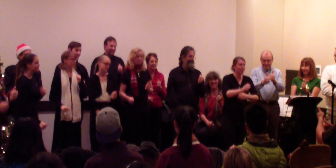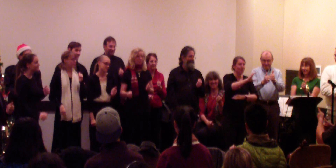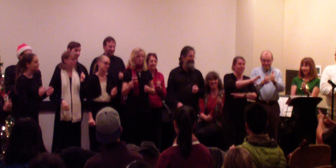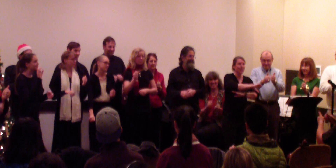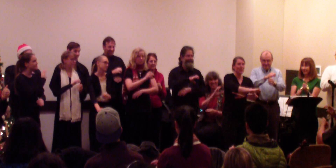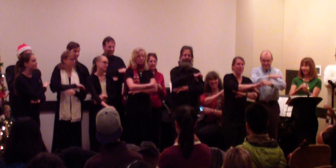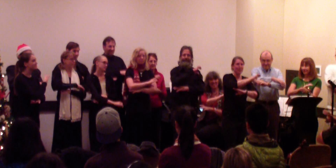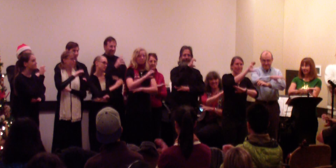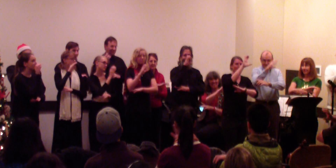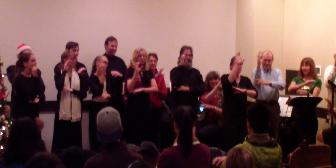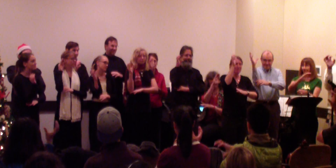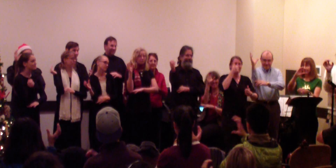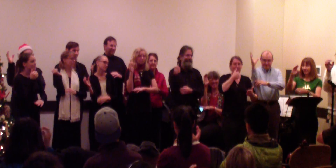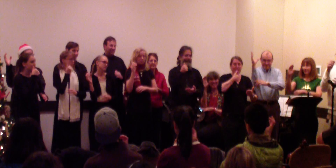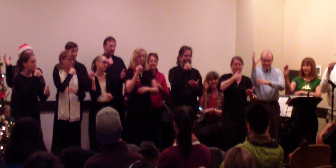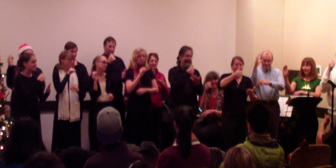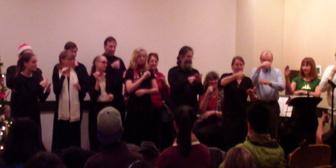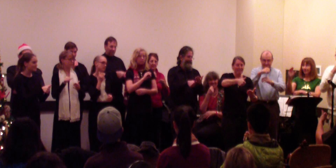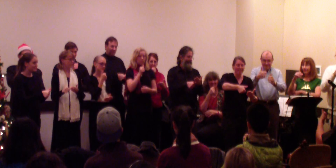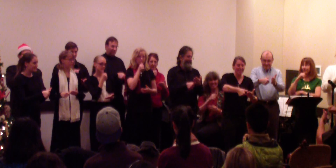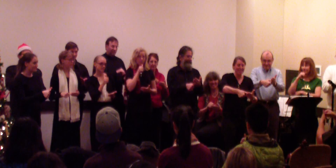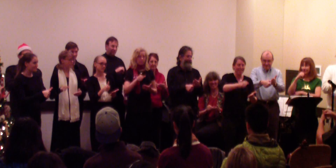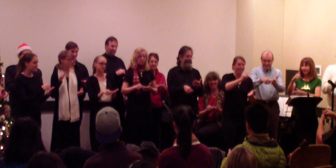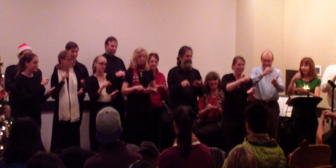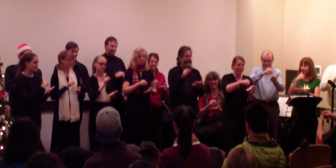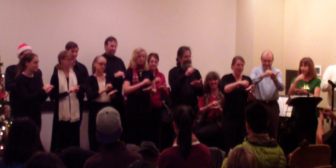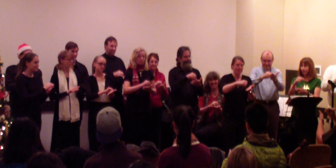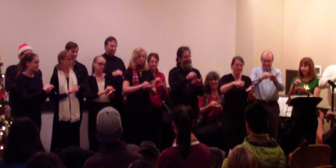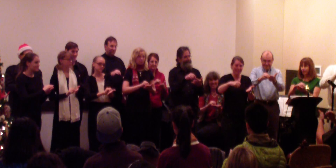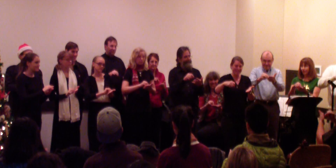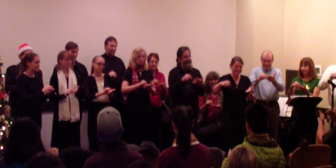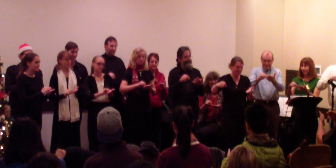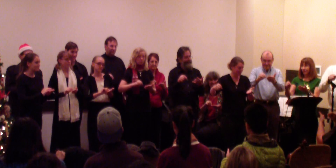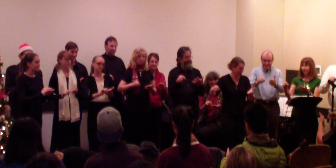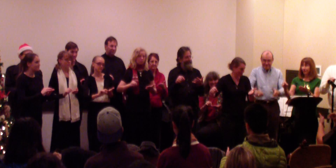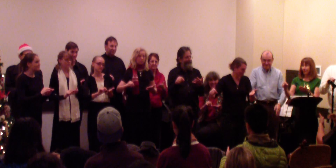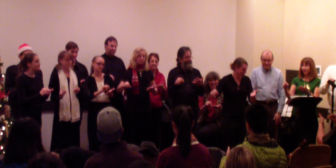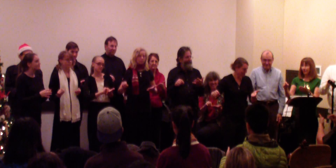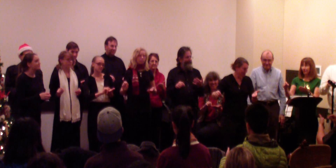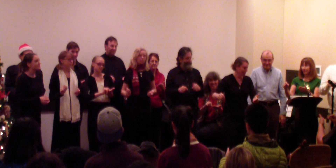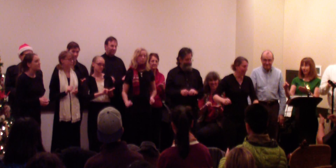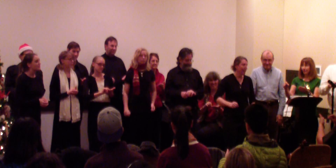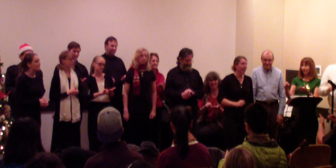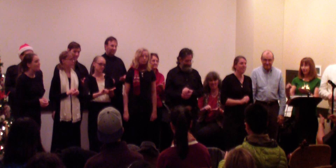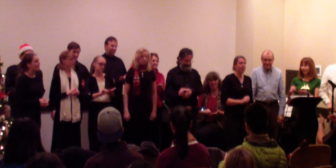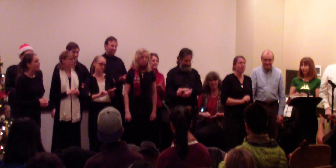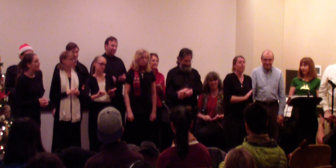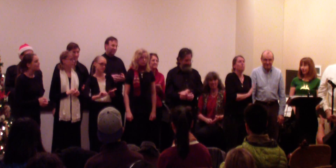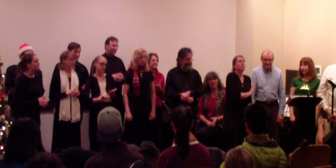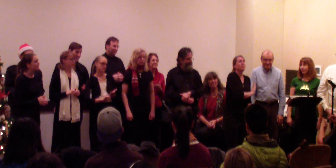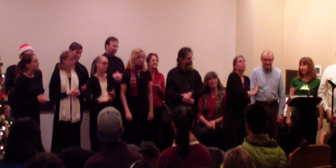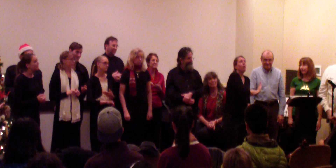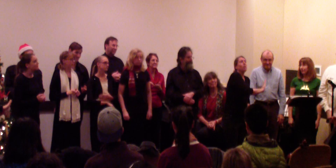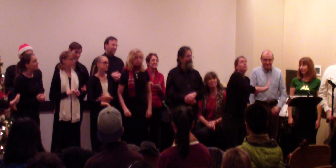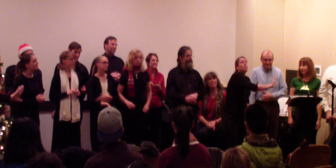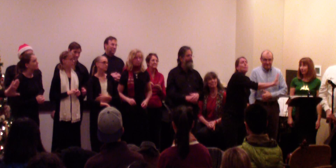every Christmas card I write, and then we're talking about all of you.